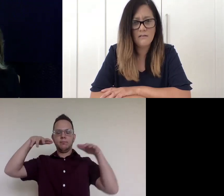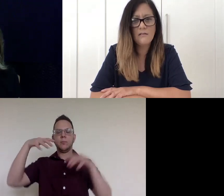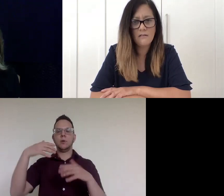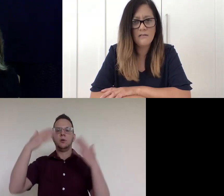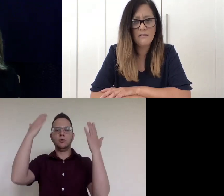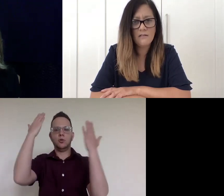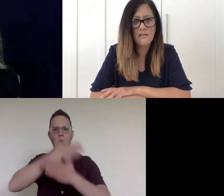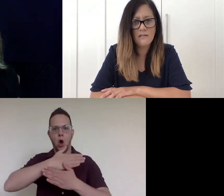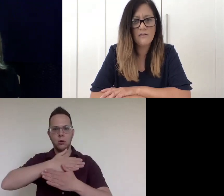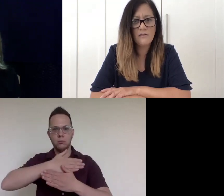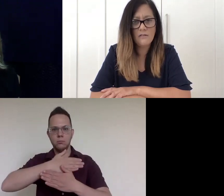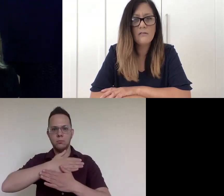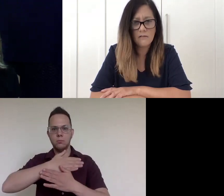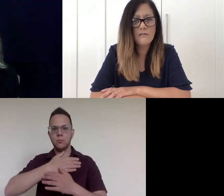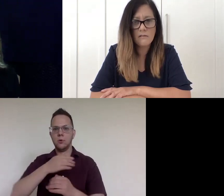hall.